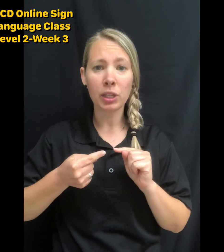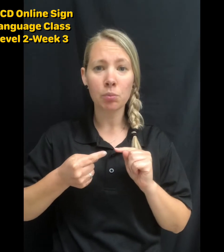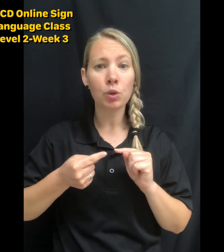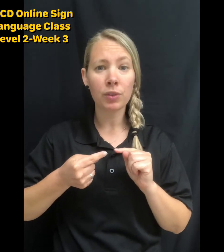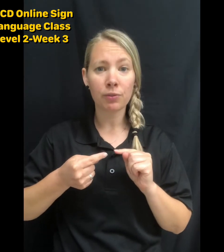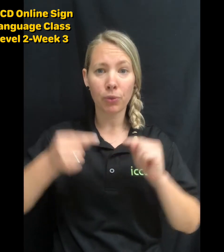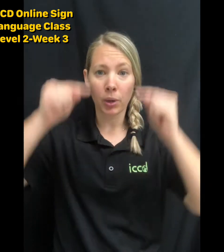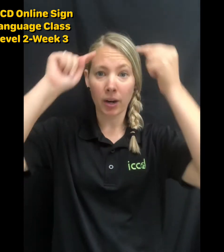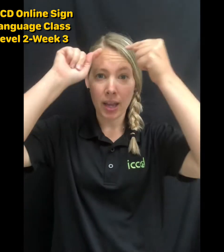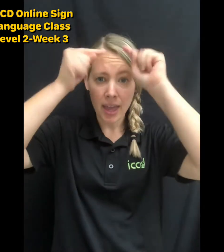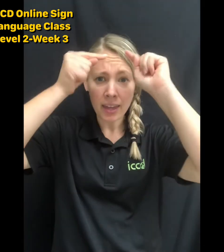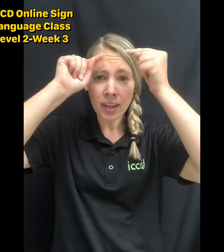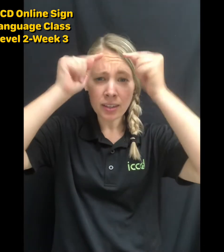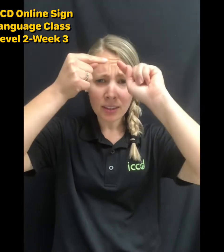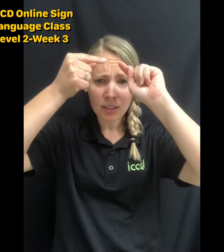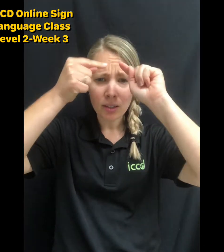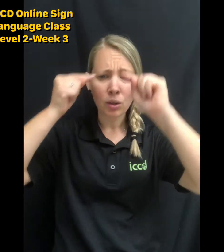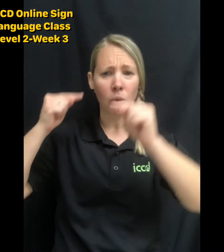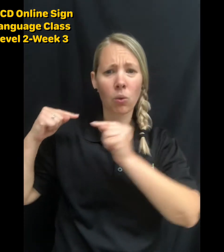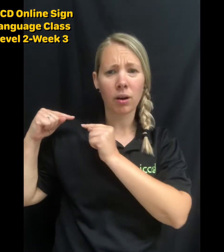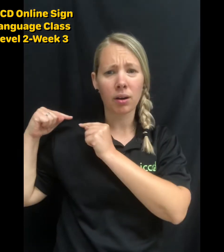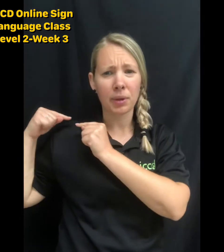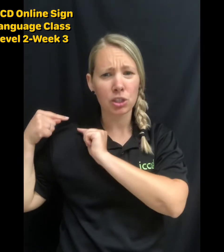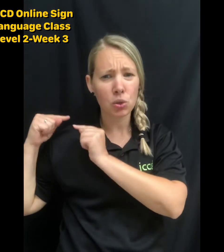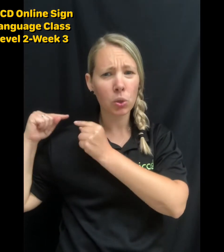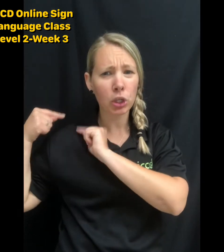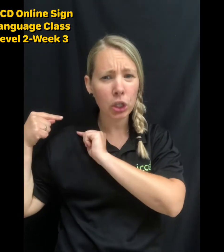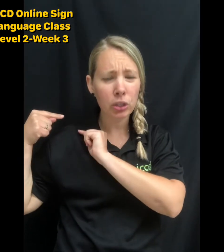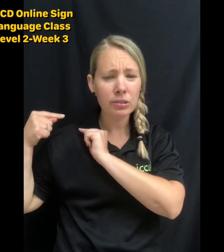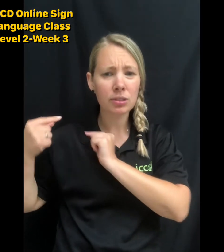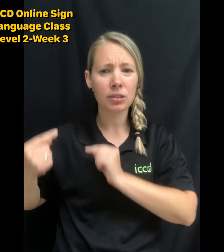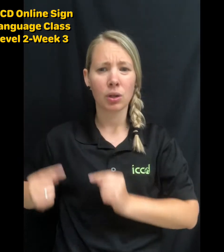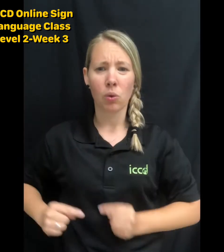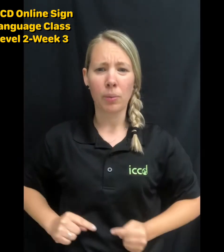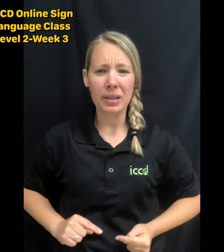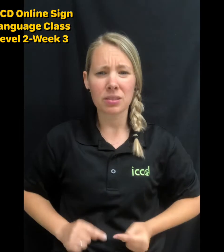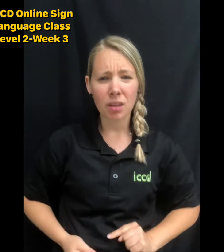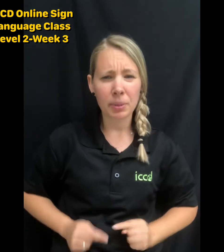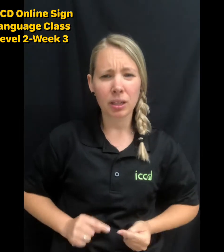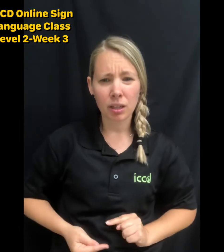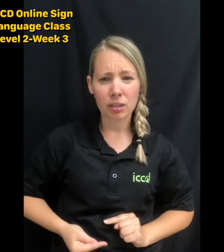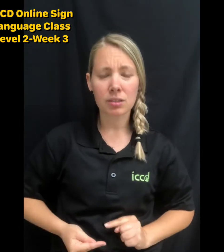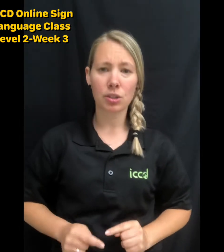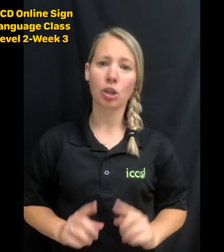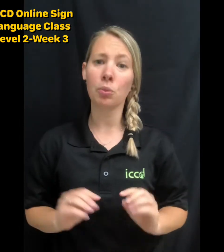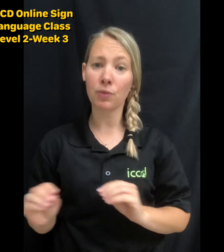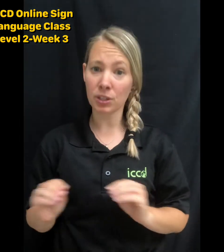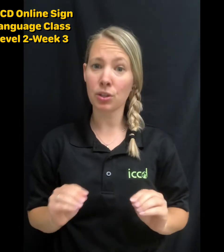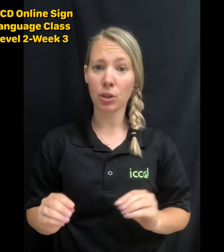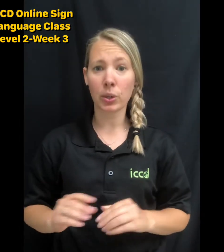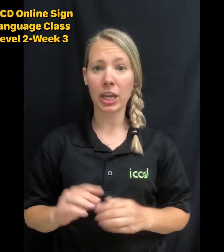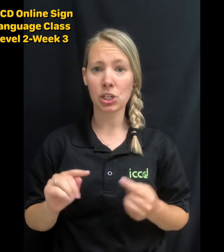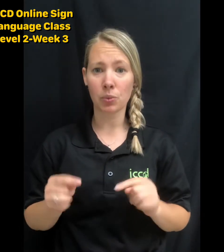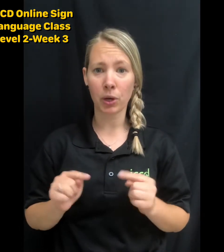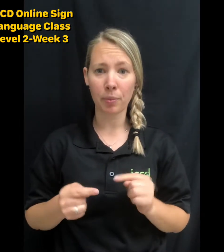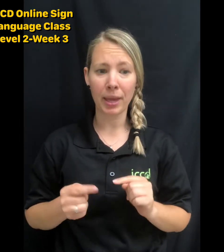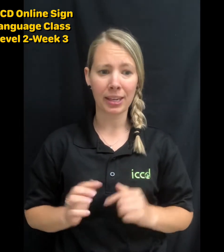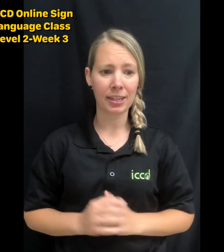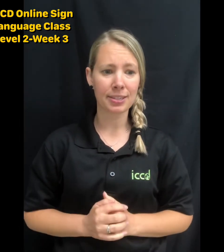can move it for headache, or my shoulder hurts, or my stomach hurts. You can move it to the location where the pain is.